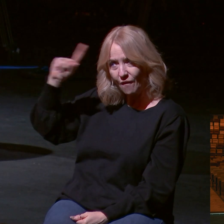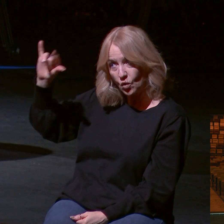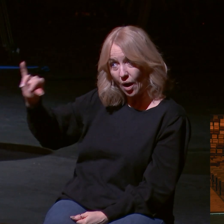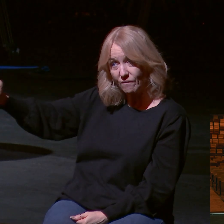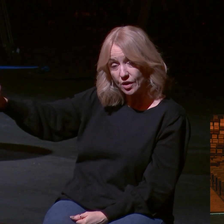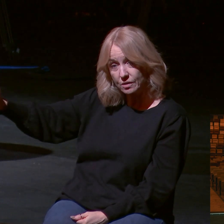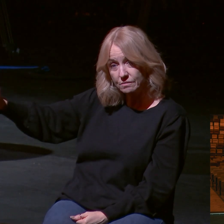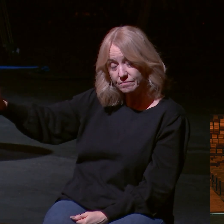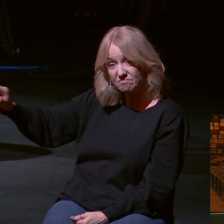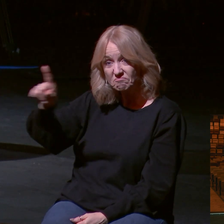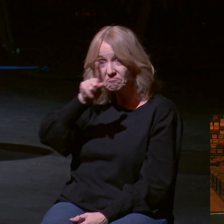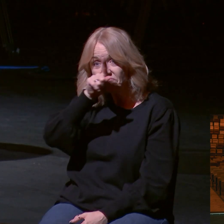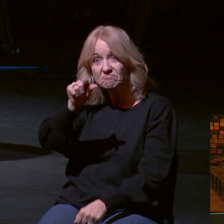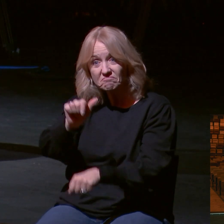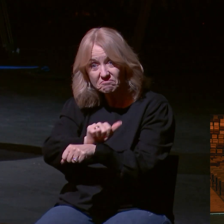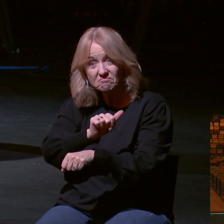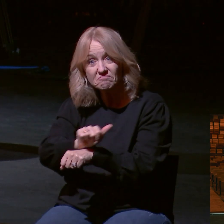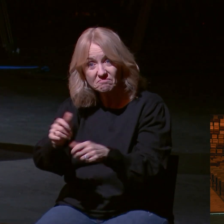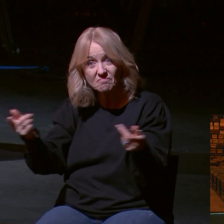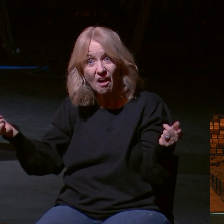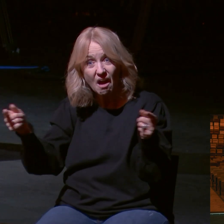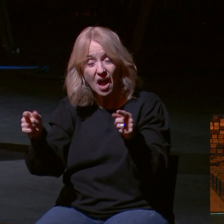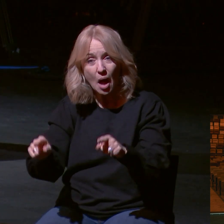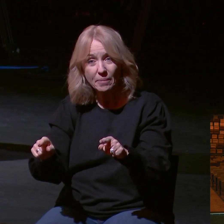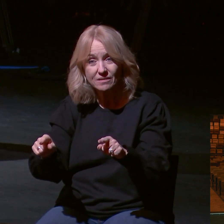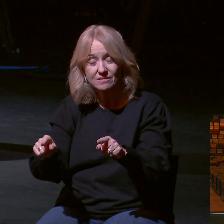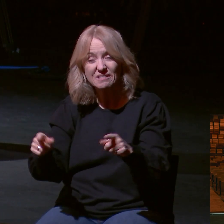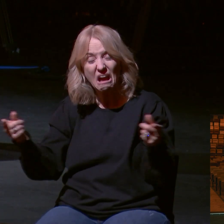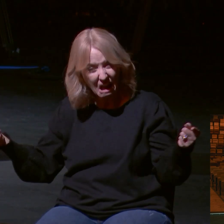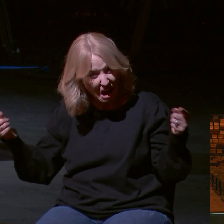happen, and thus began a very dark period in the history of the